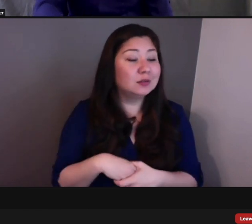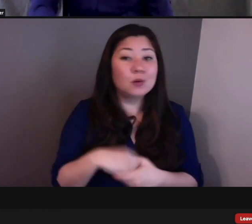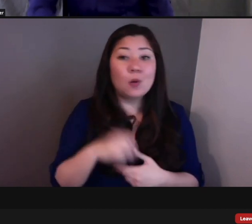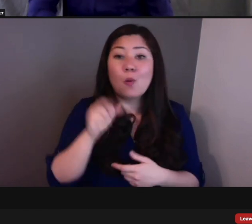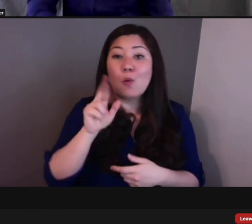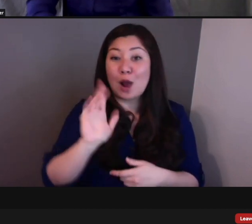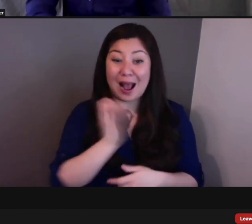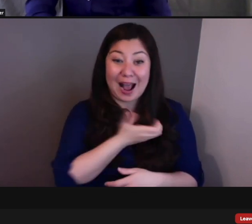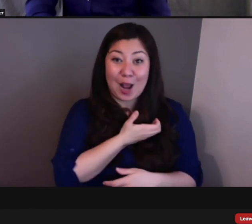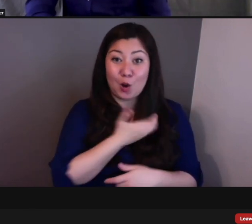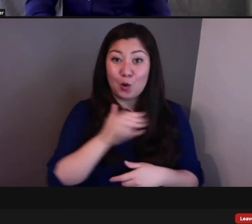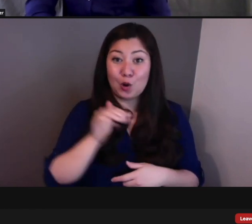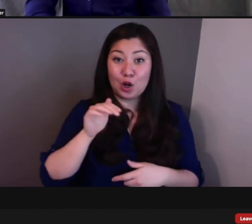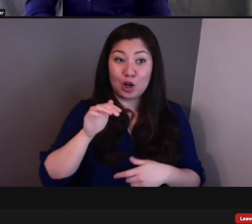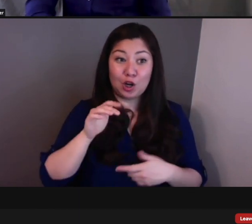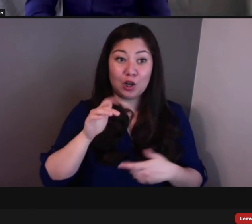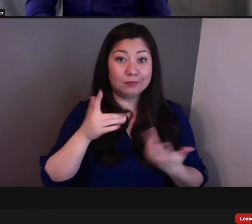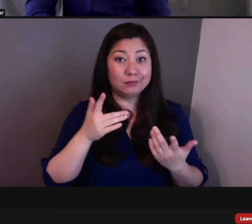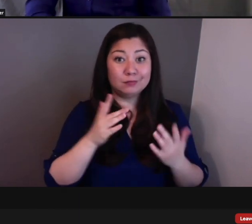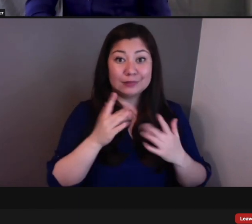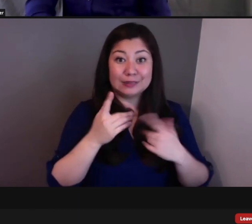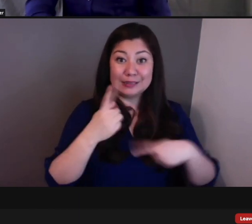that, or English.